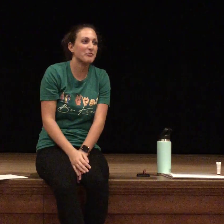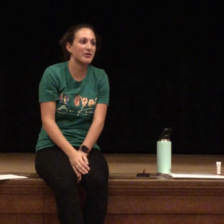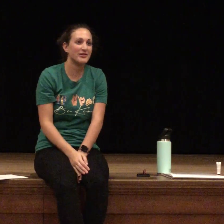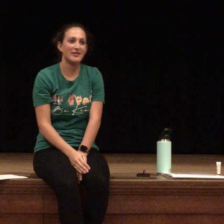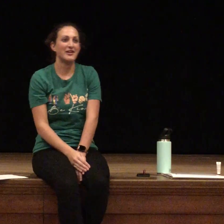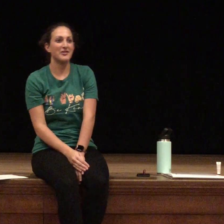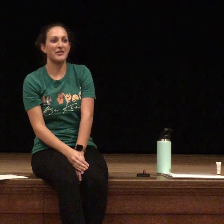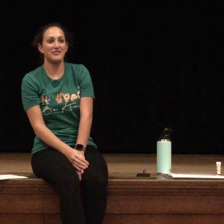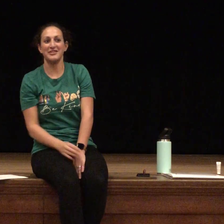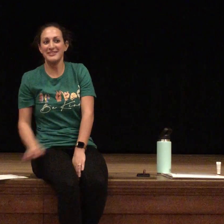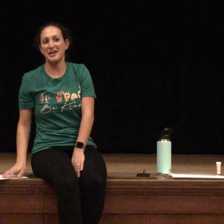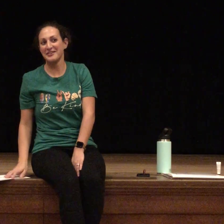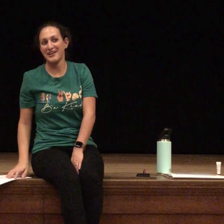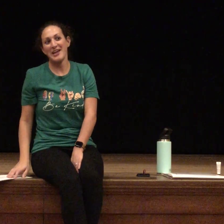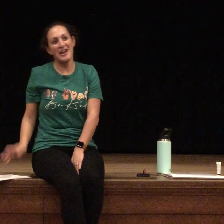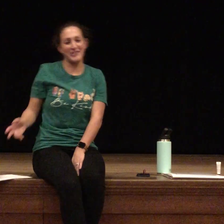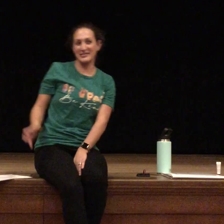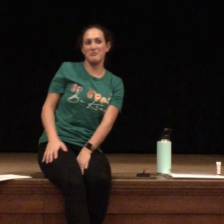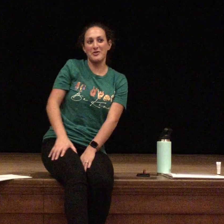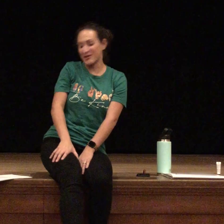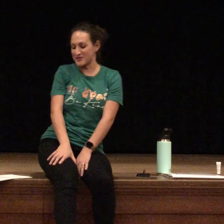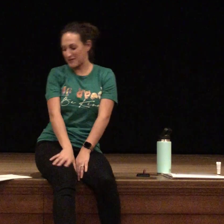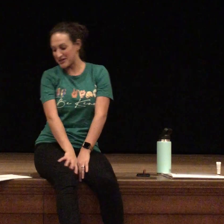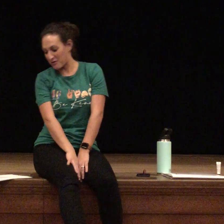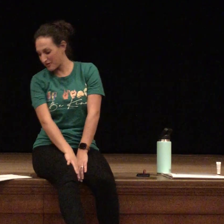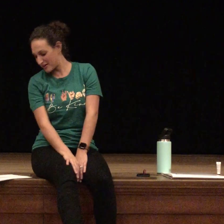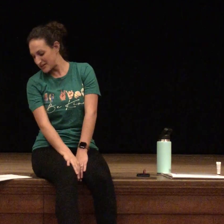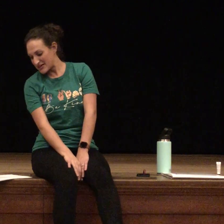but you'd have to, yeah, have to ask someone who lives down south.